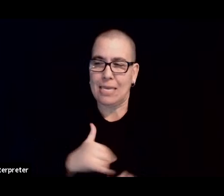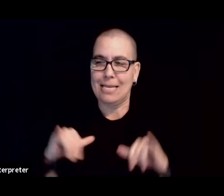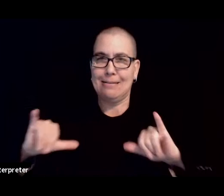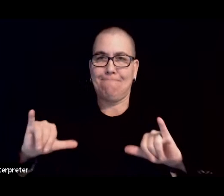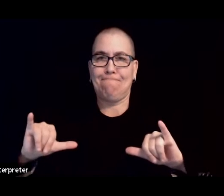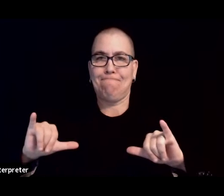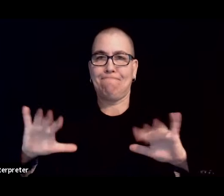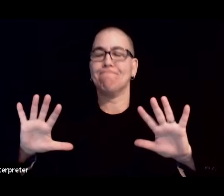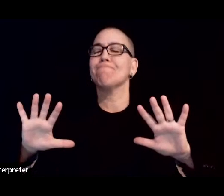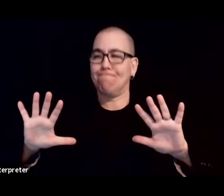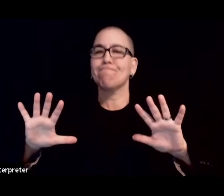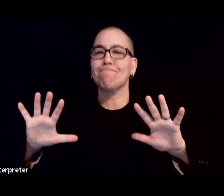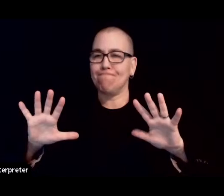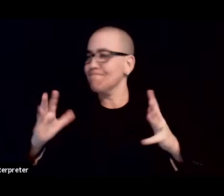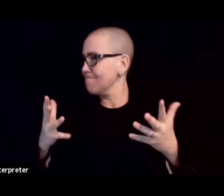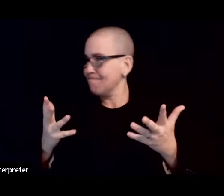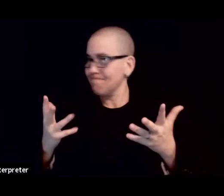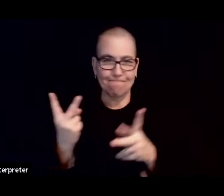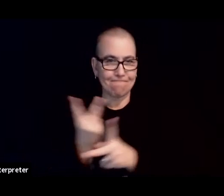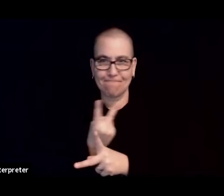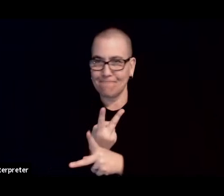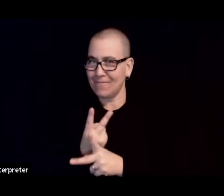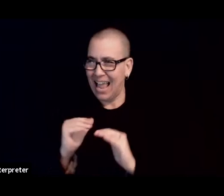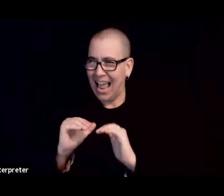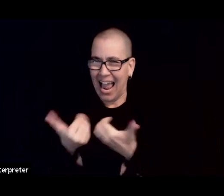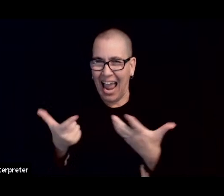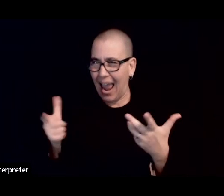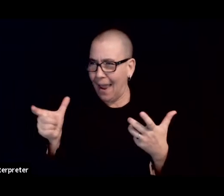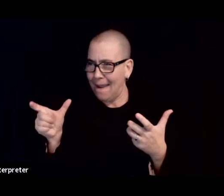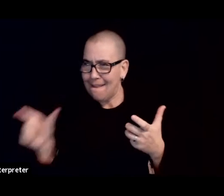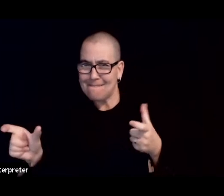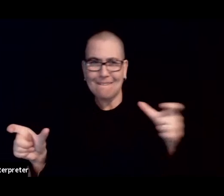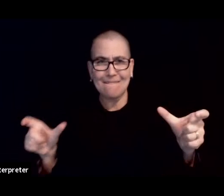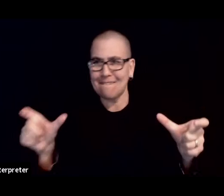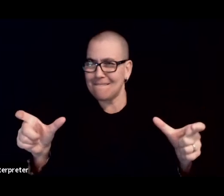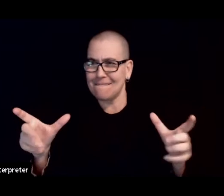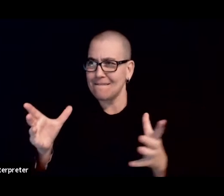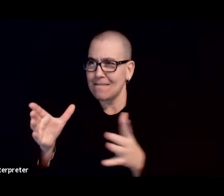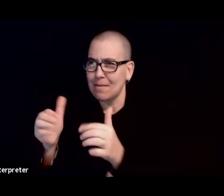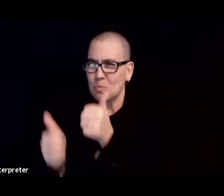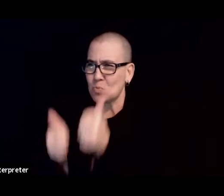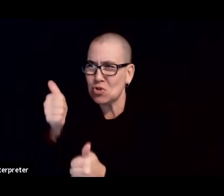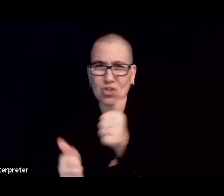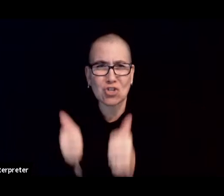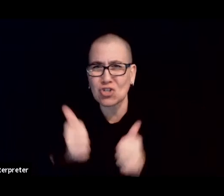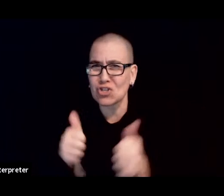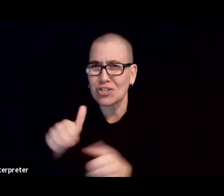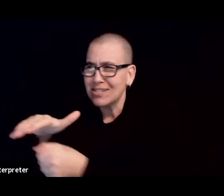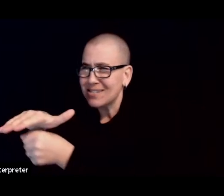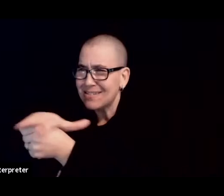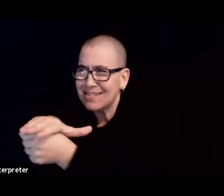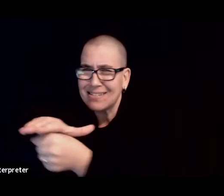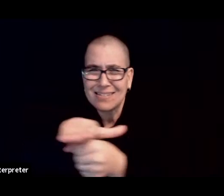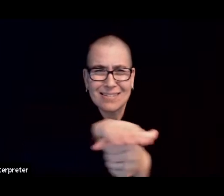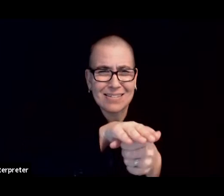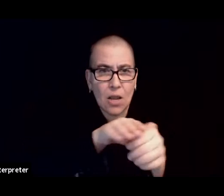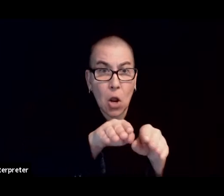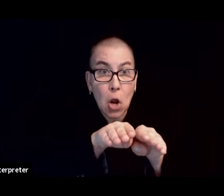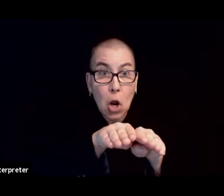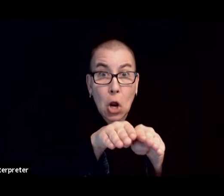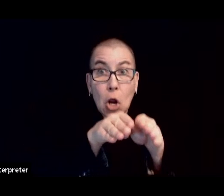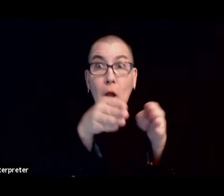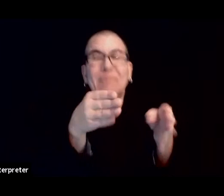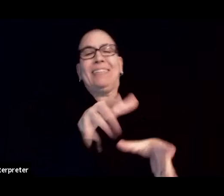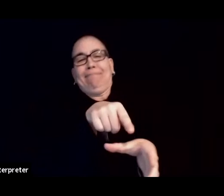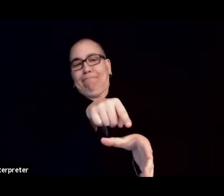it to open up environments that we just plain know are riskier. Through, again, as we keep saying, through no